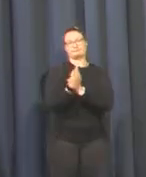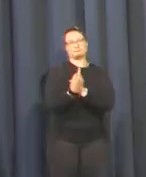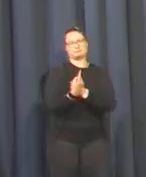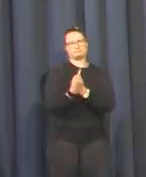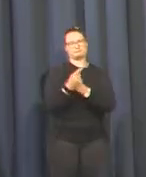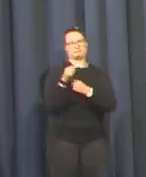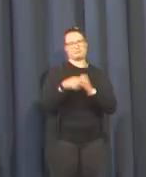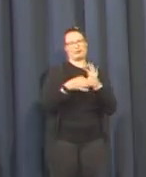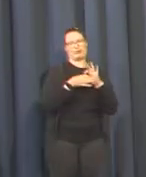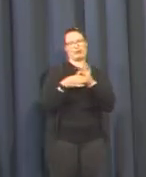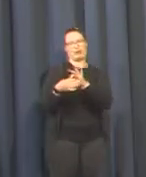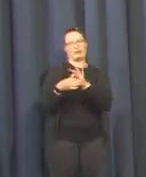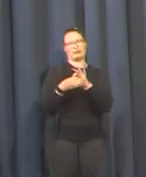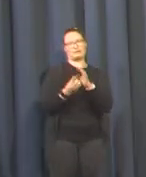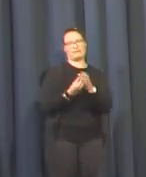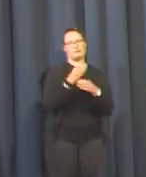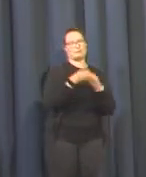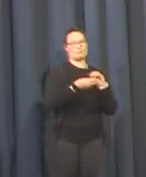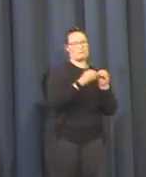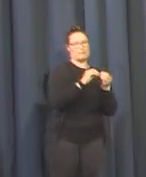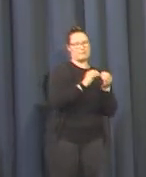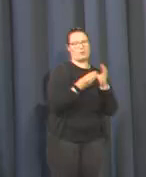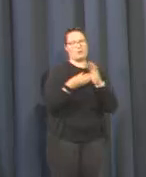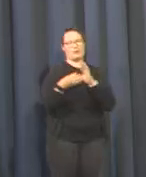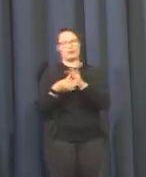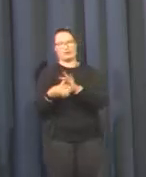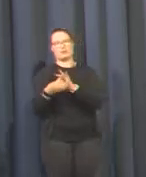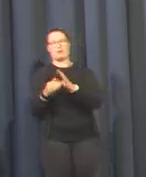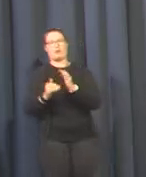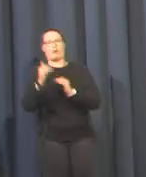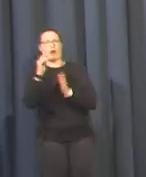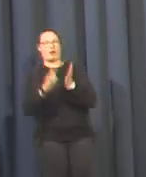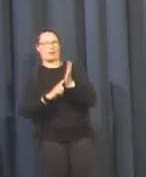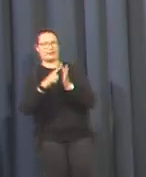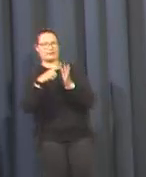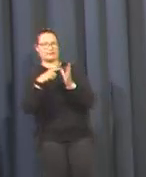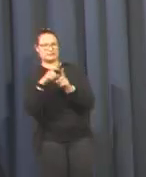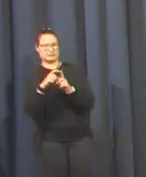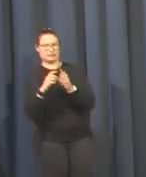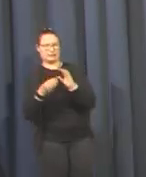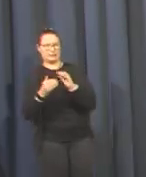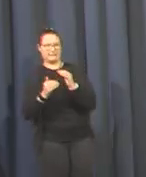lead levels. There's a lot of reasons for troubles with development.